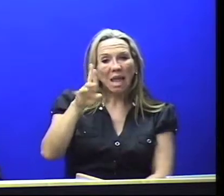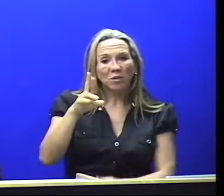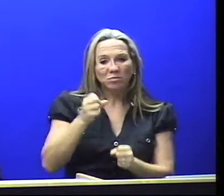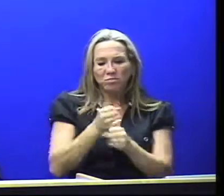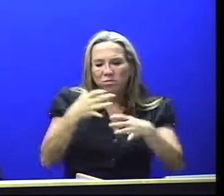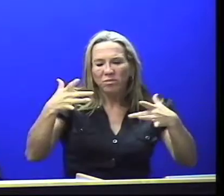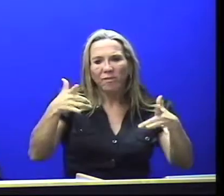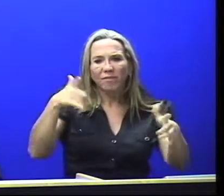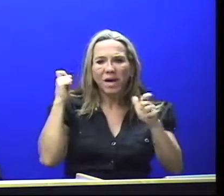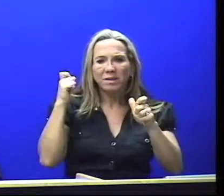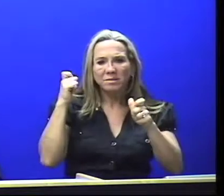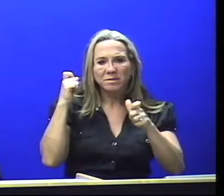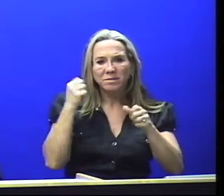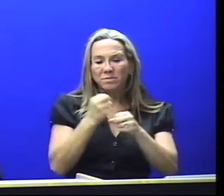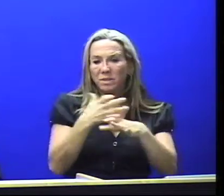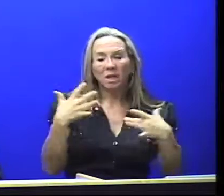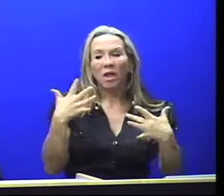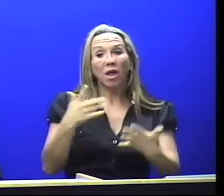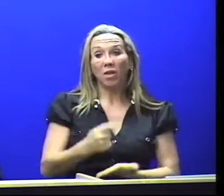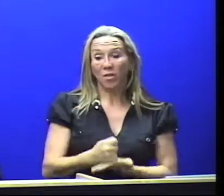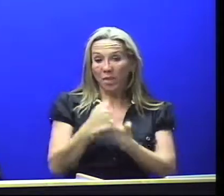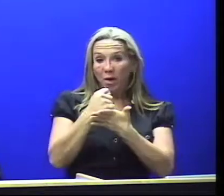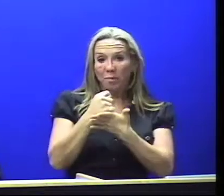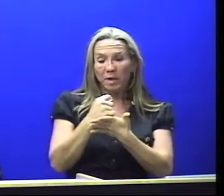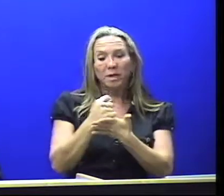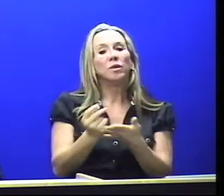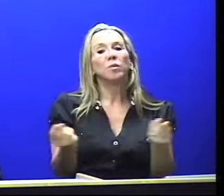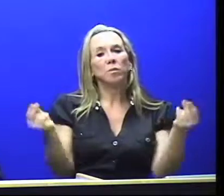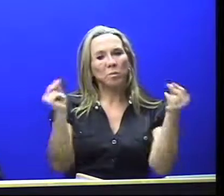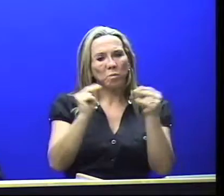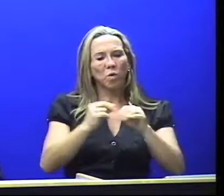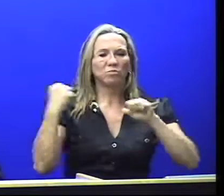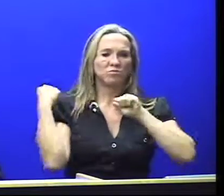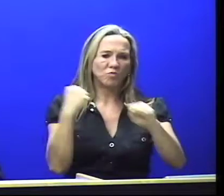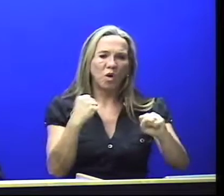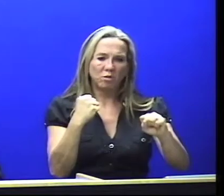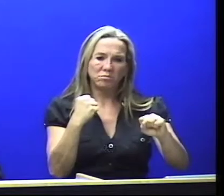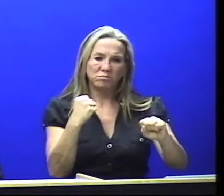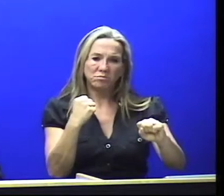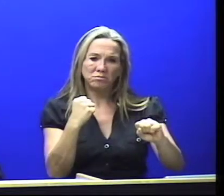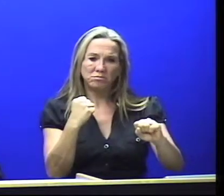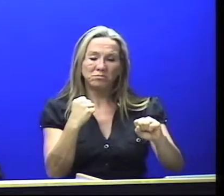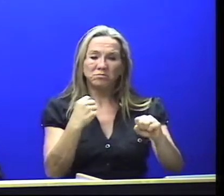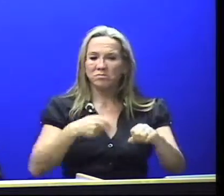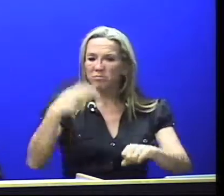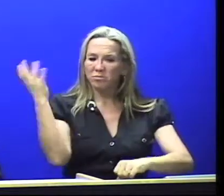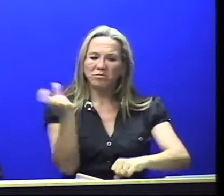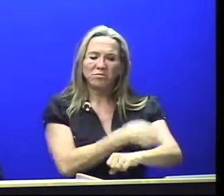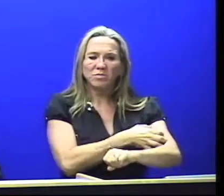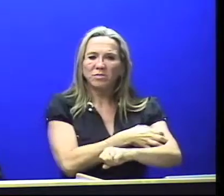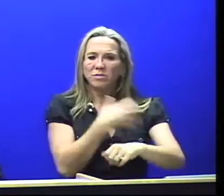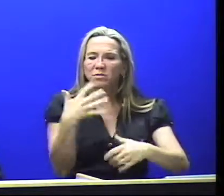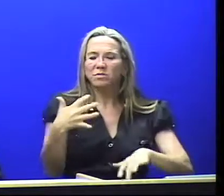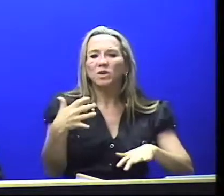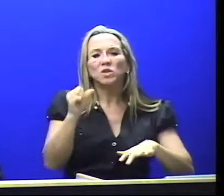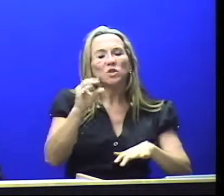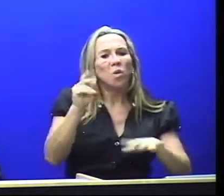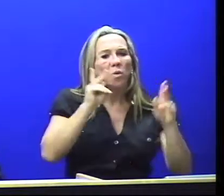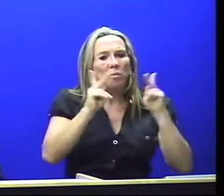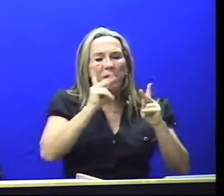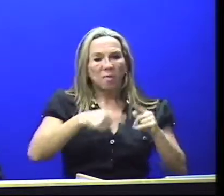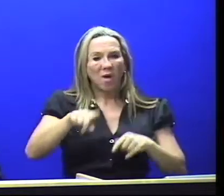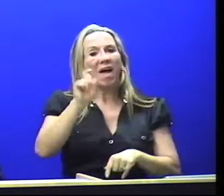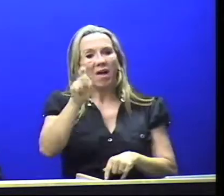rapidly, the therapy is much stronger. And so people have to be